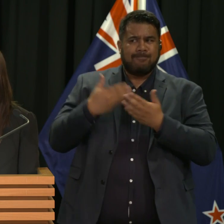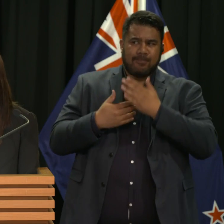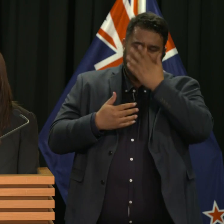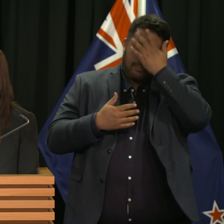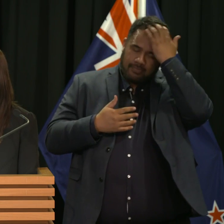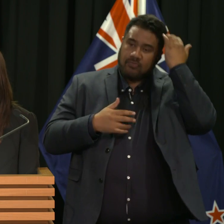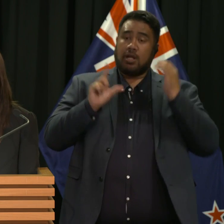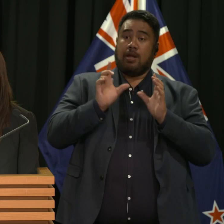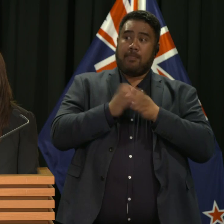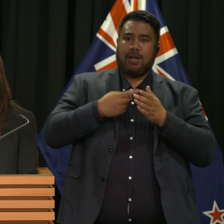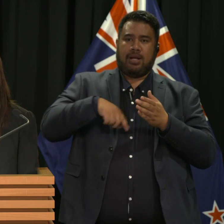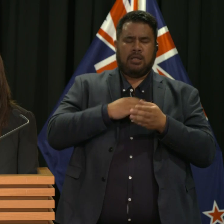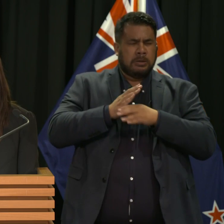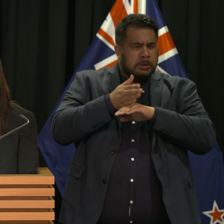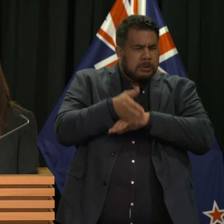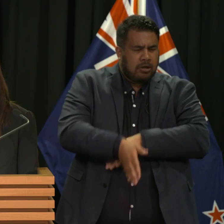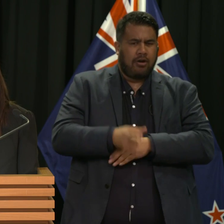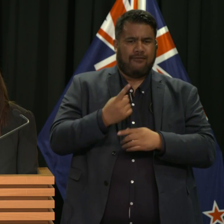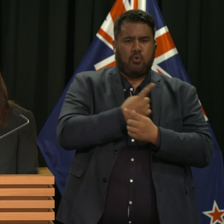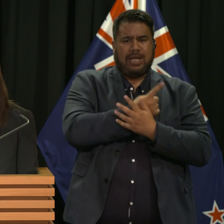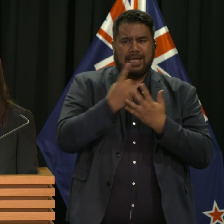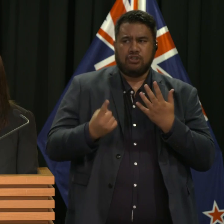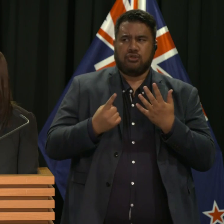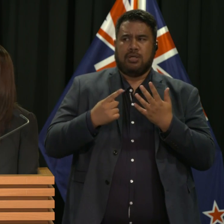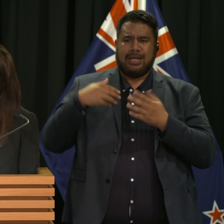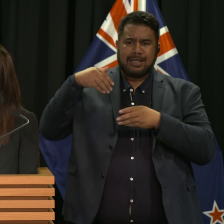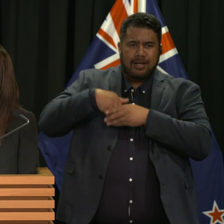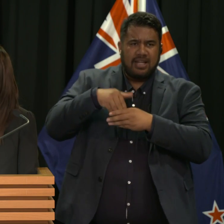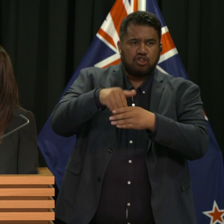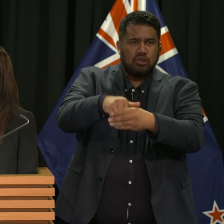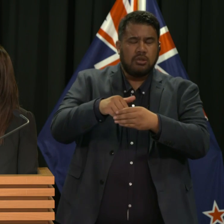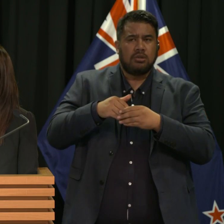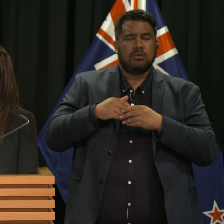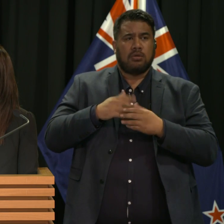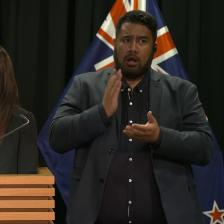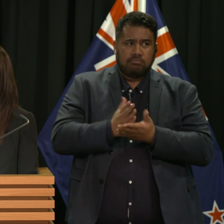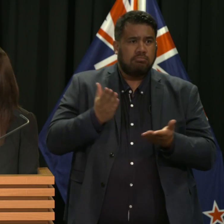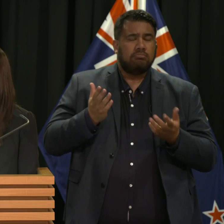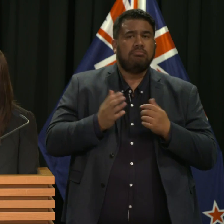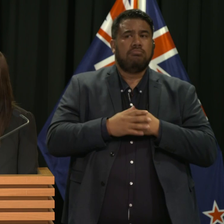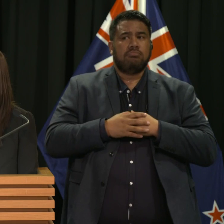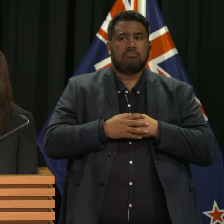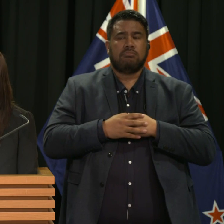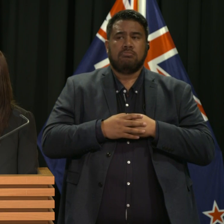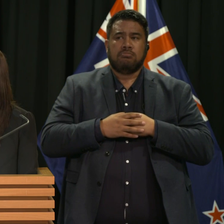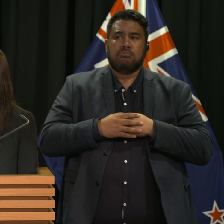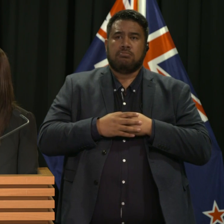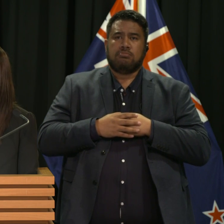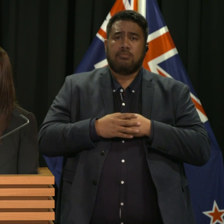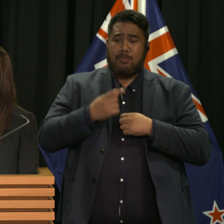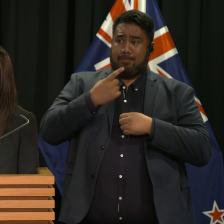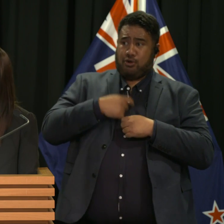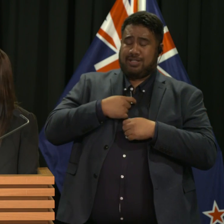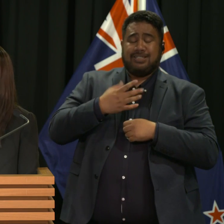huge energy and effort into each of those campaigns, undeniably. And it is something that I still